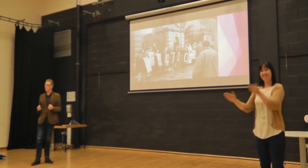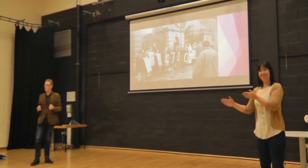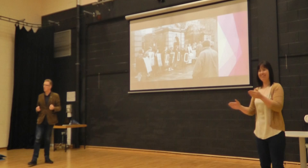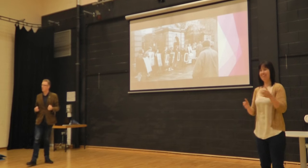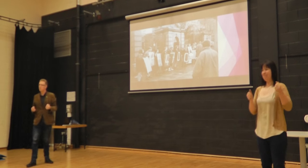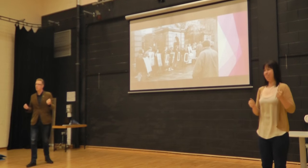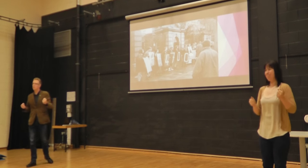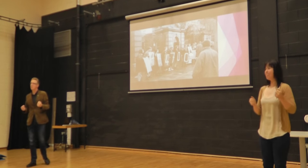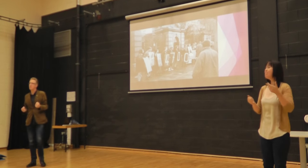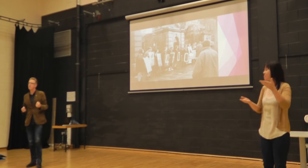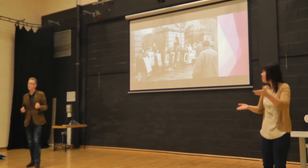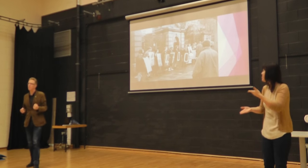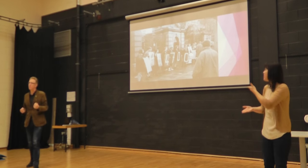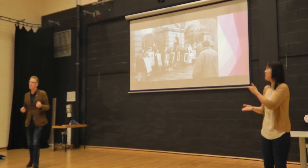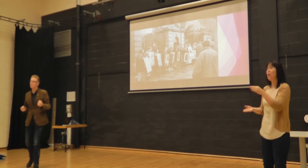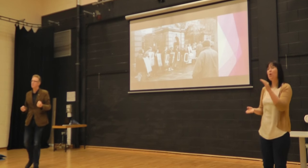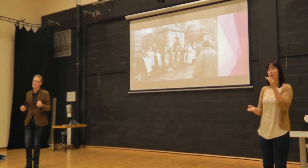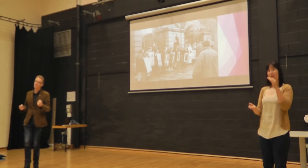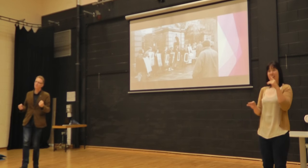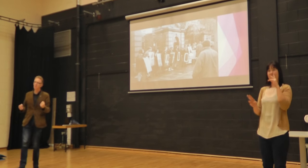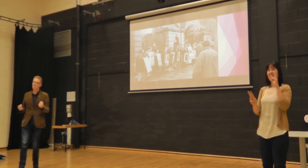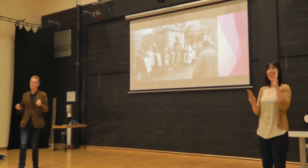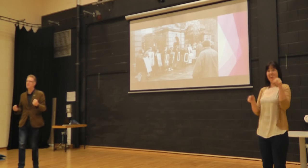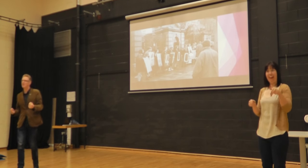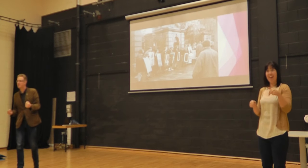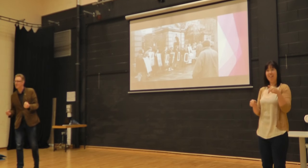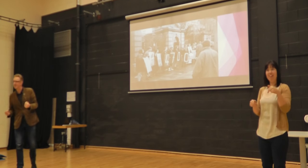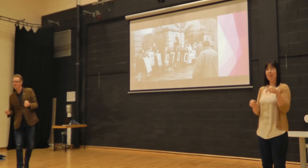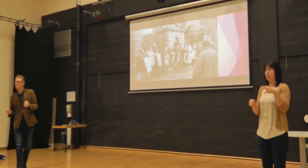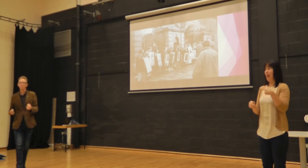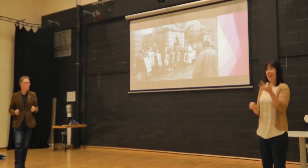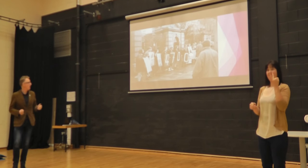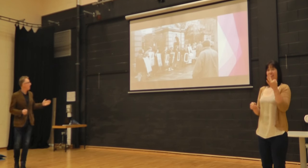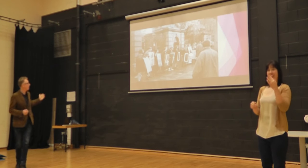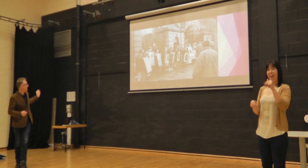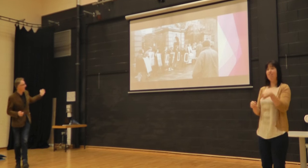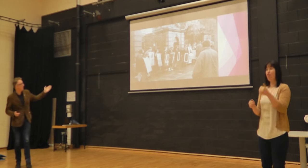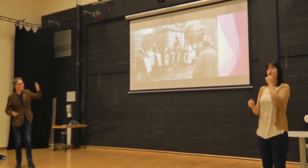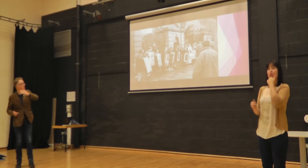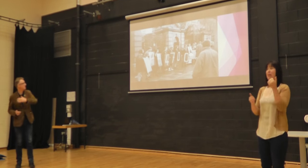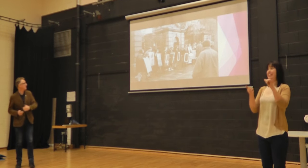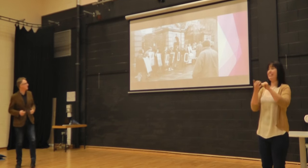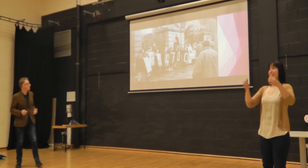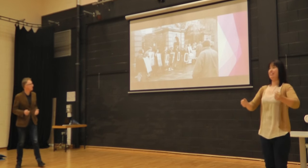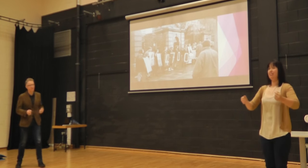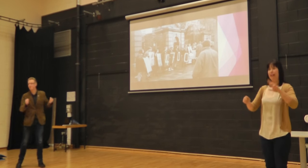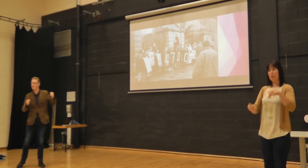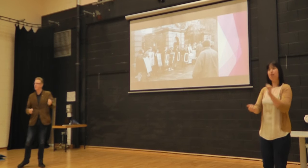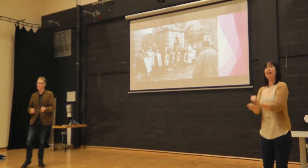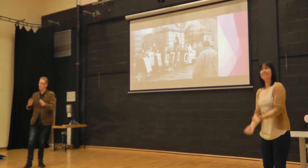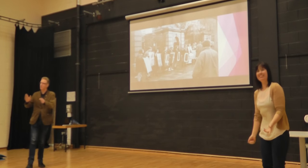they, you know, they could be arrested for being in possession of the number 6, but not. And they used to sing